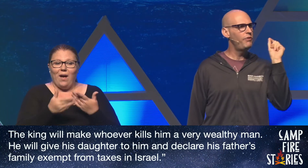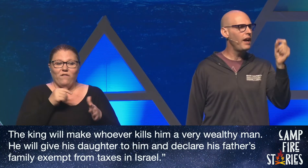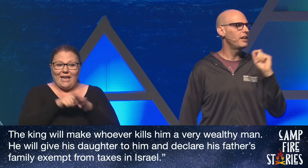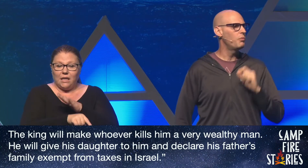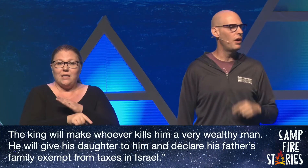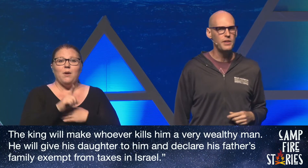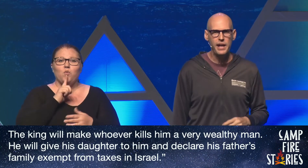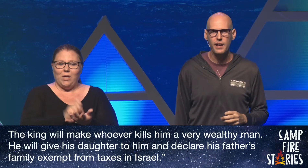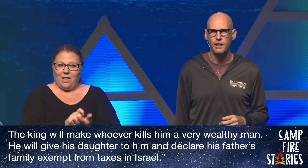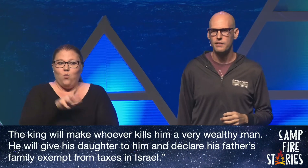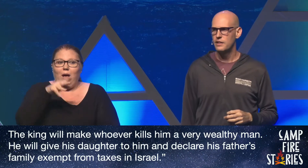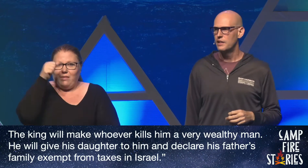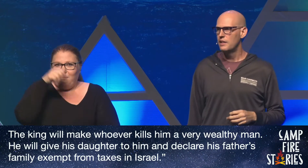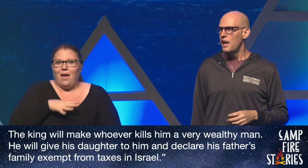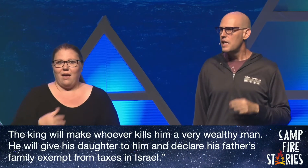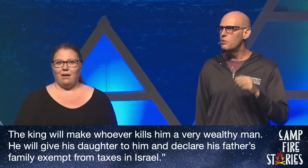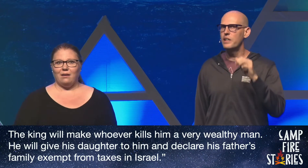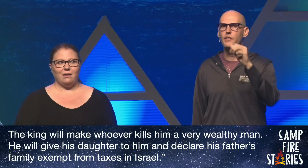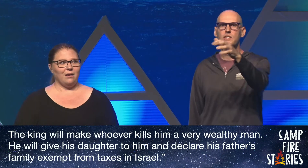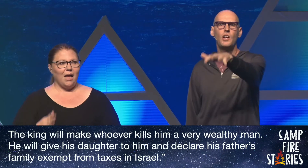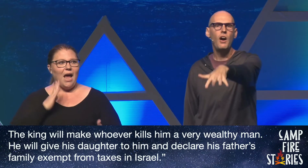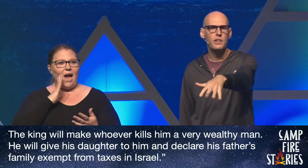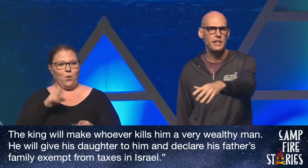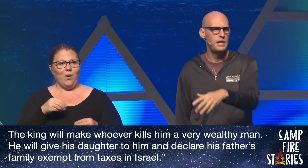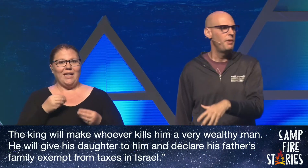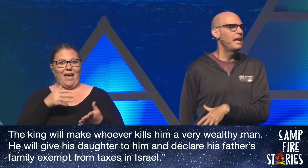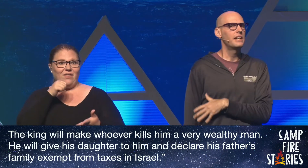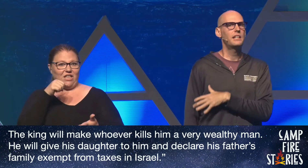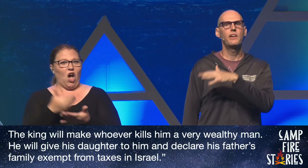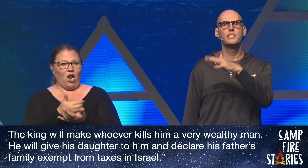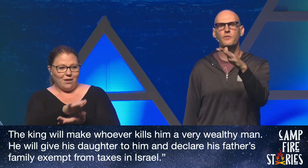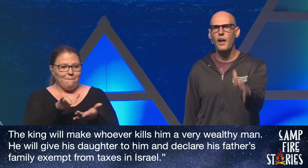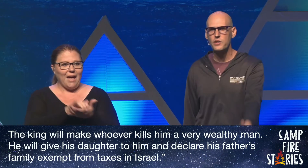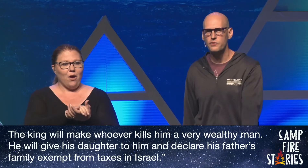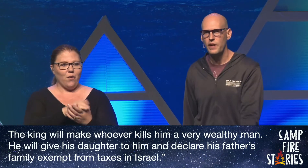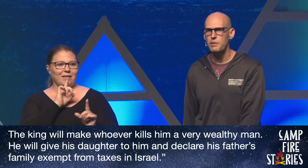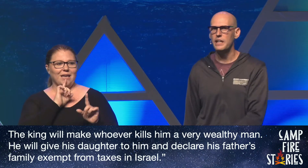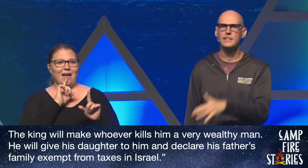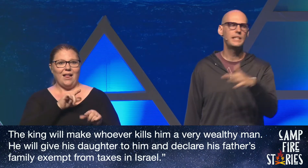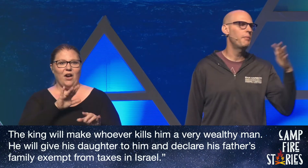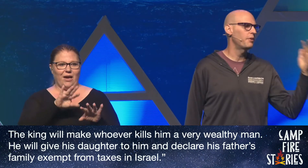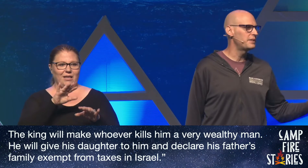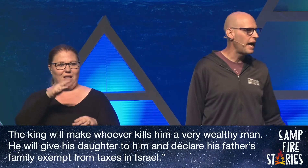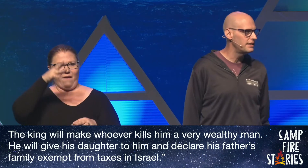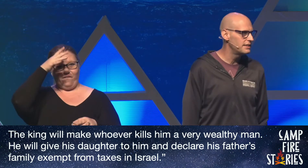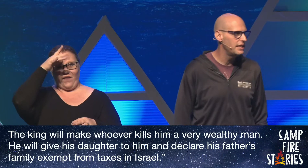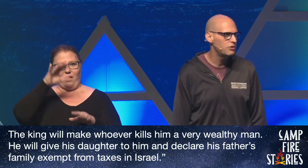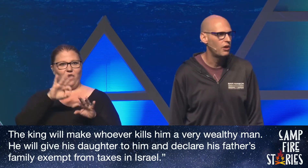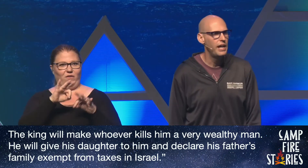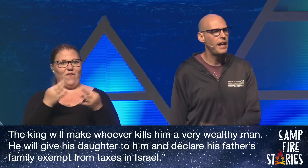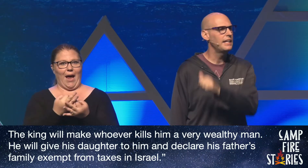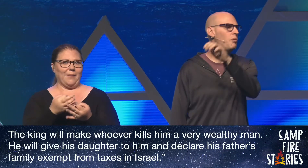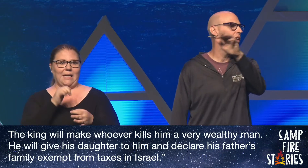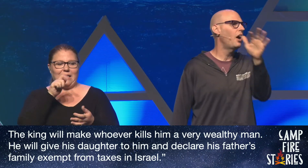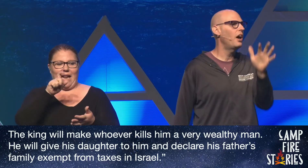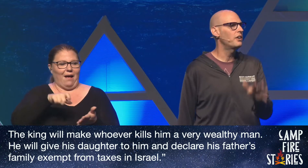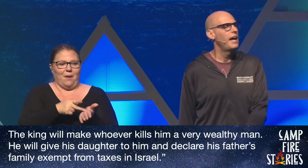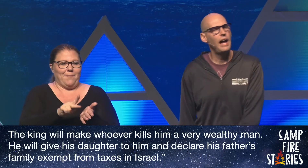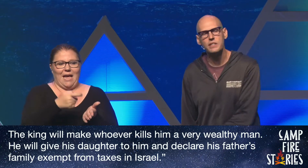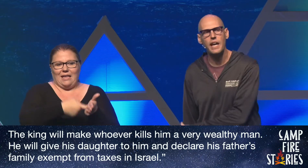a very wealthy man. He will give his daughter to him and declare his father's family exempt from taxes in Israel. Again, I